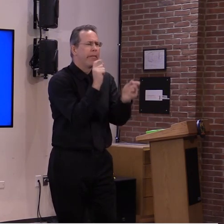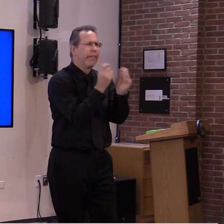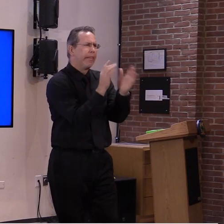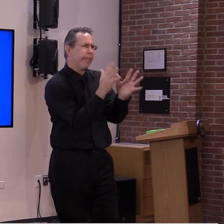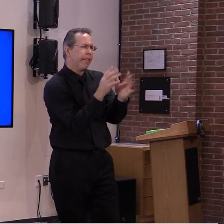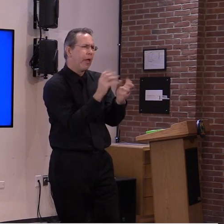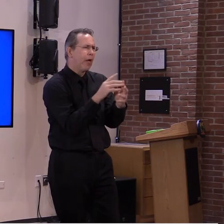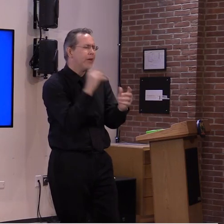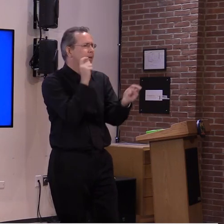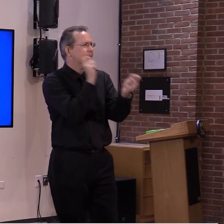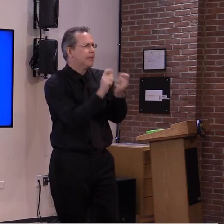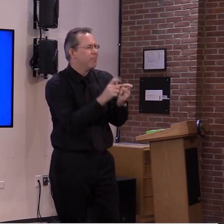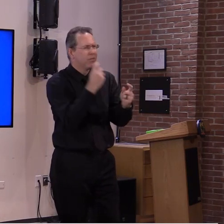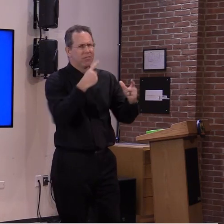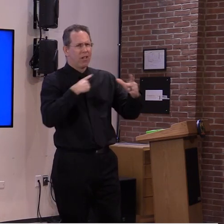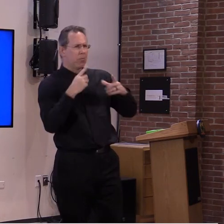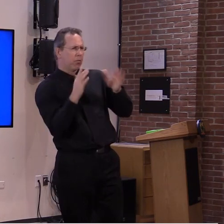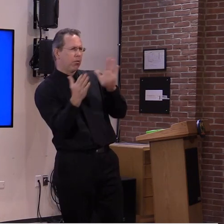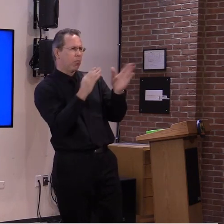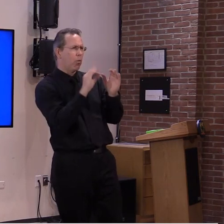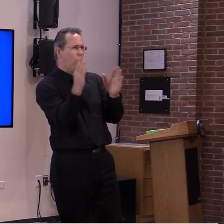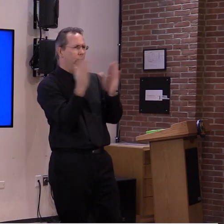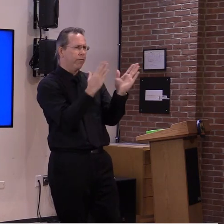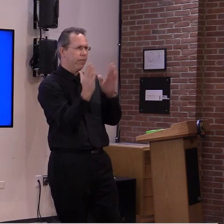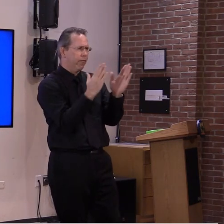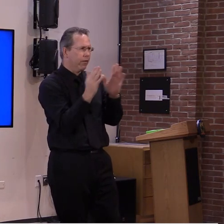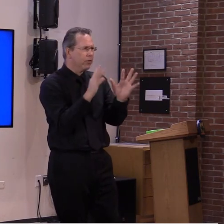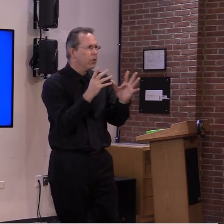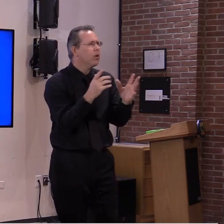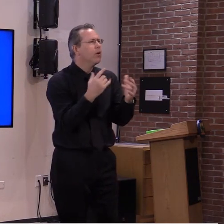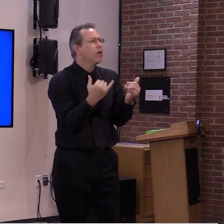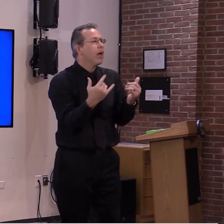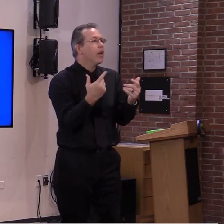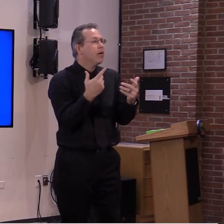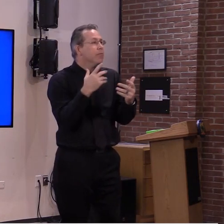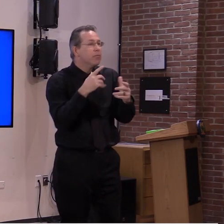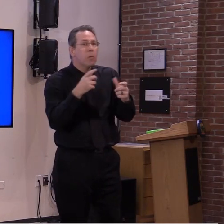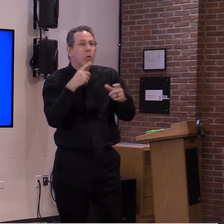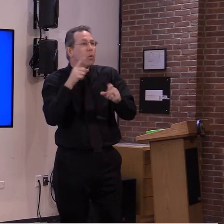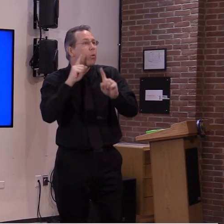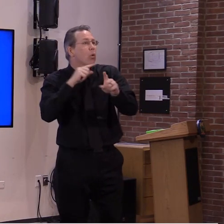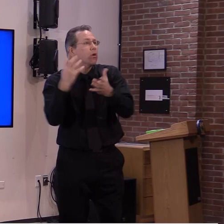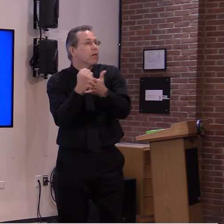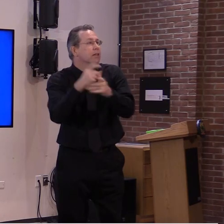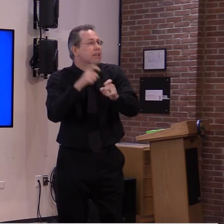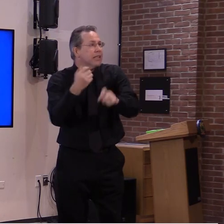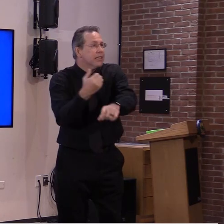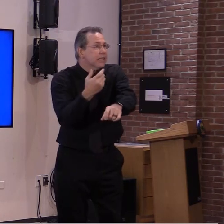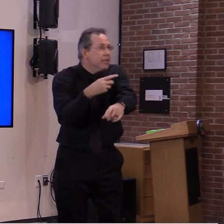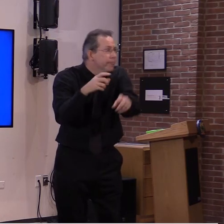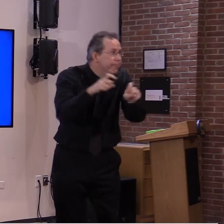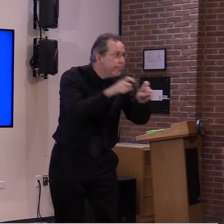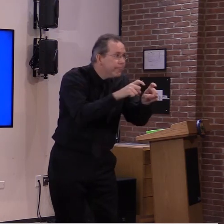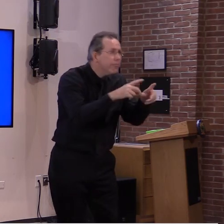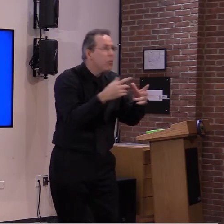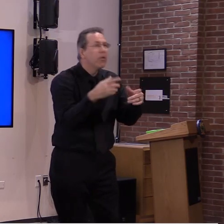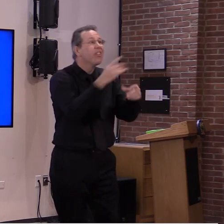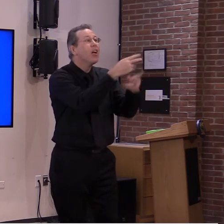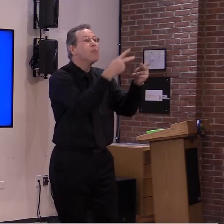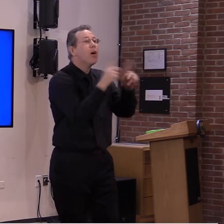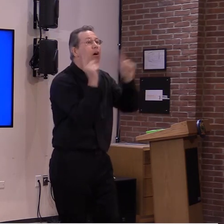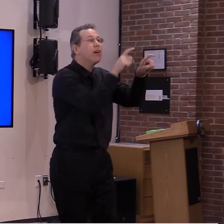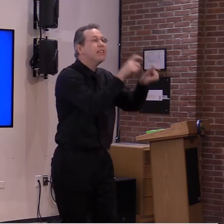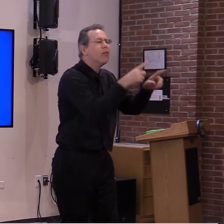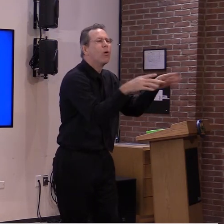to seek out a test. Some states may even have fewer testing options available, And some states may have delays in the